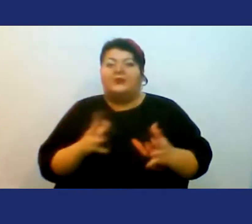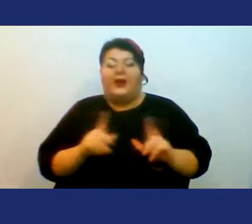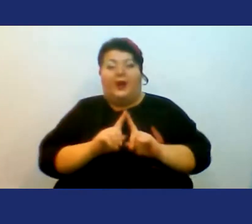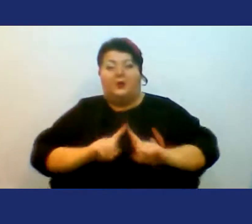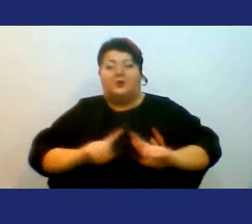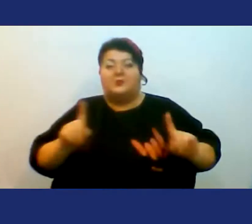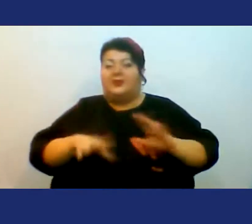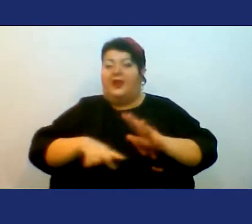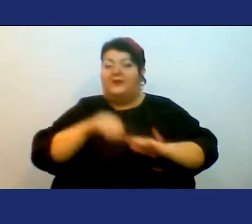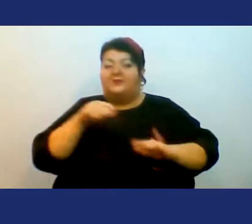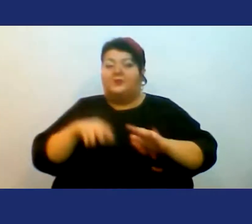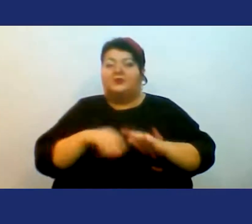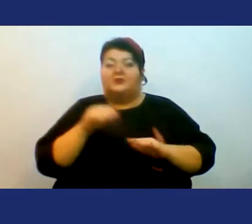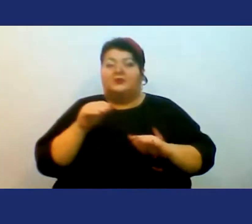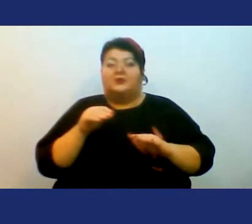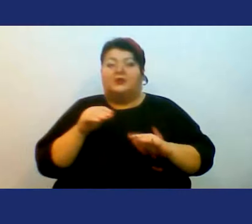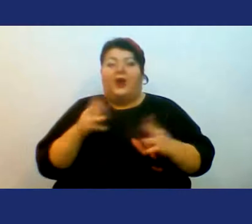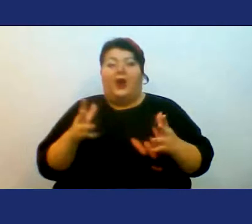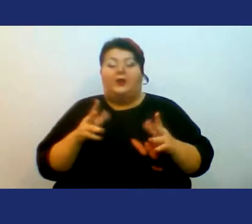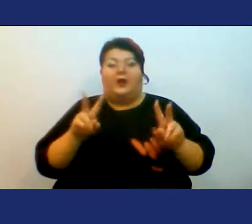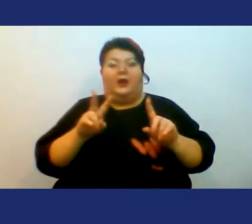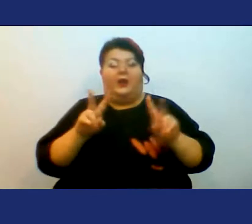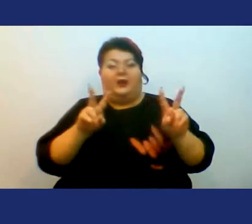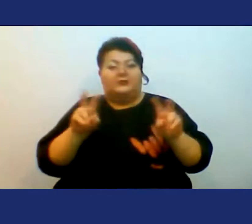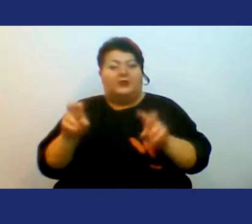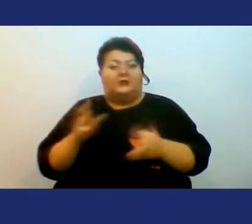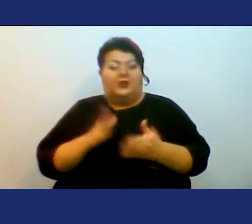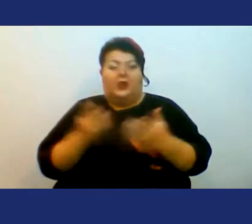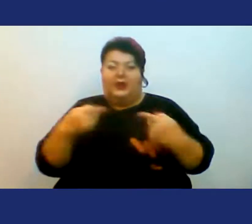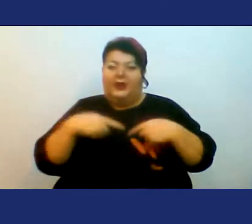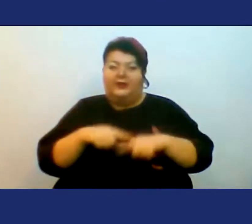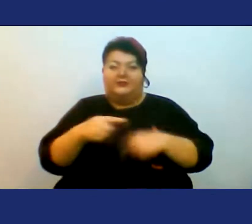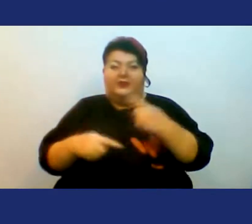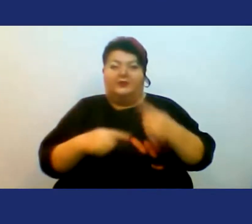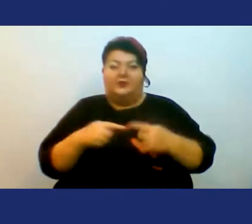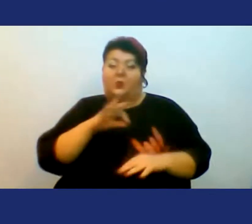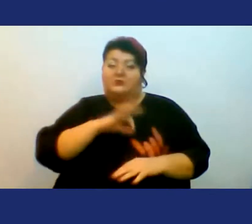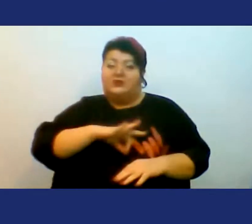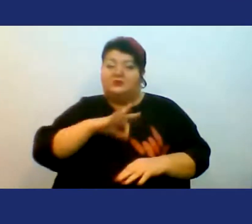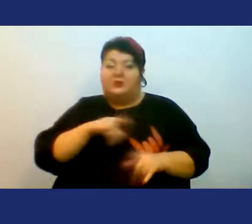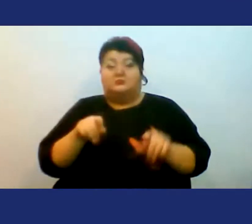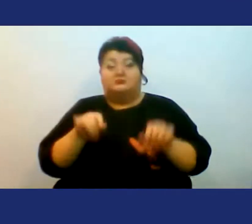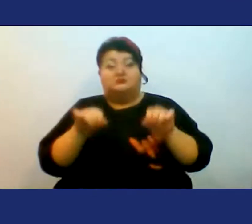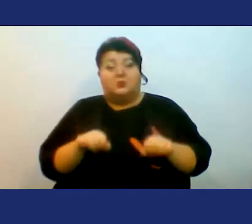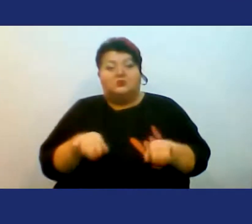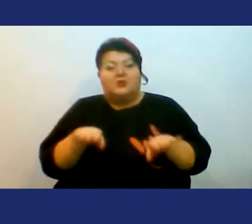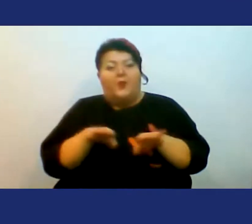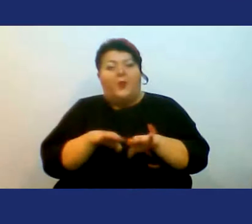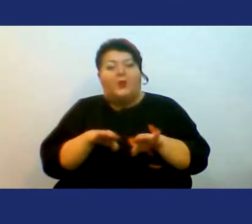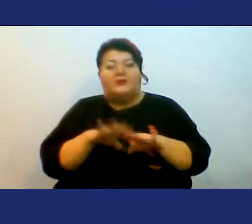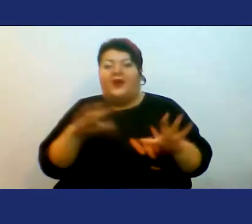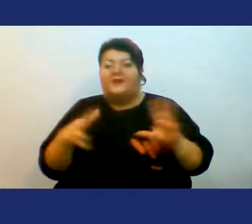are similar peculiar features? What technologies are being used? Could